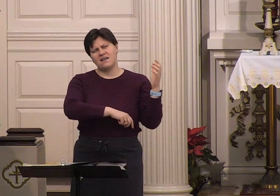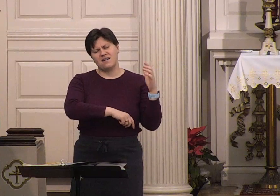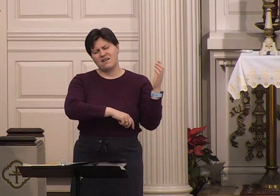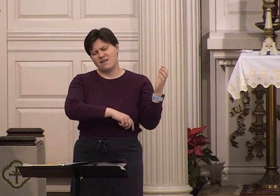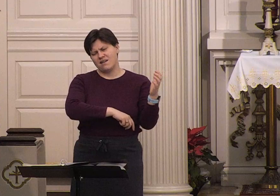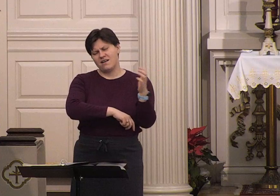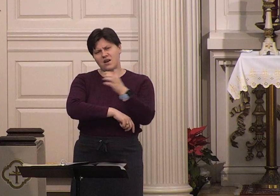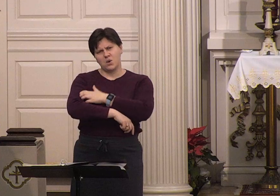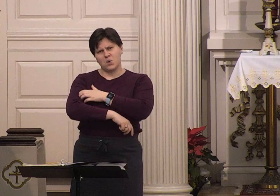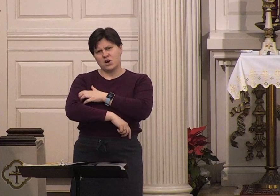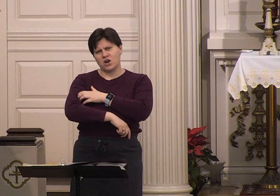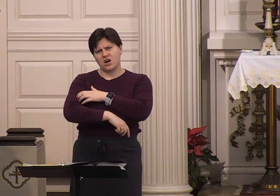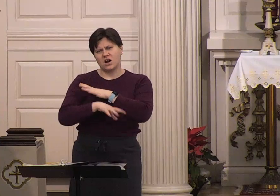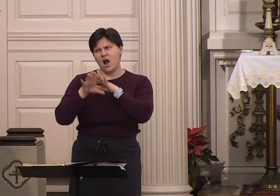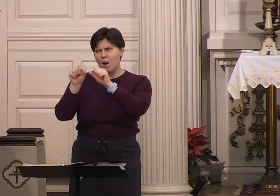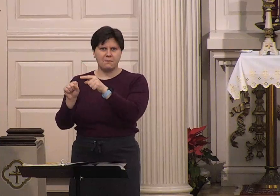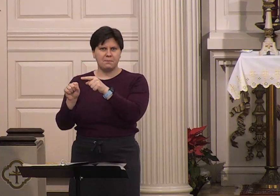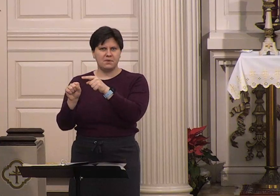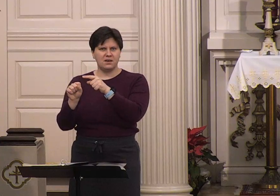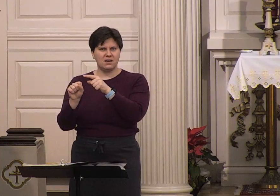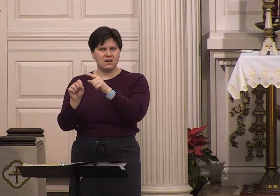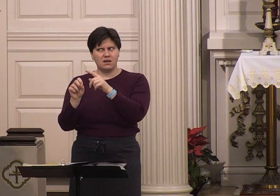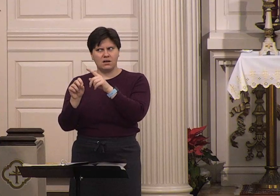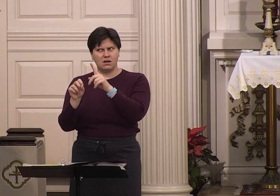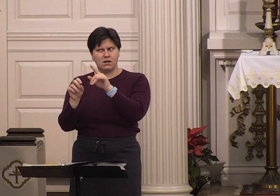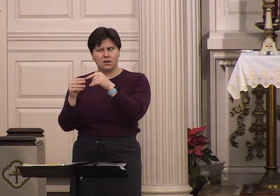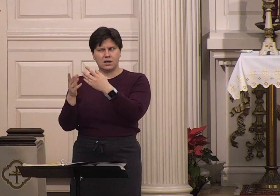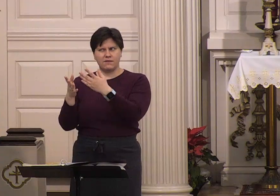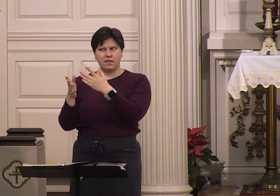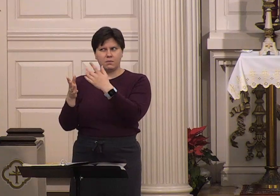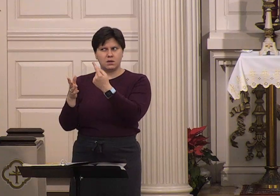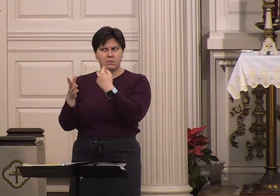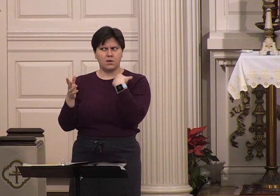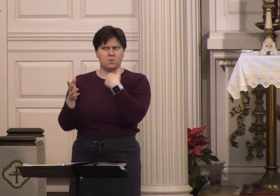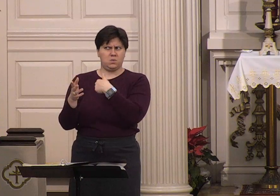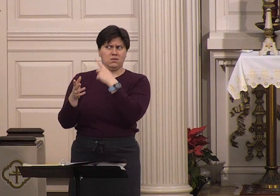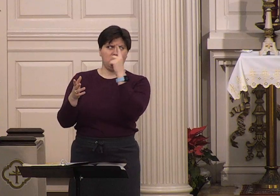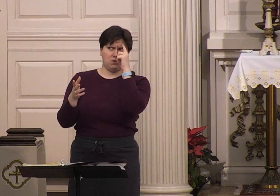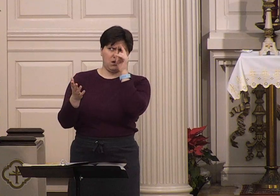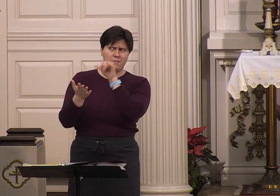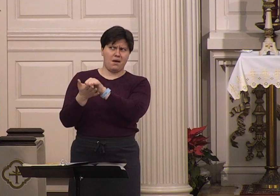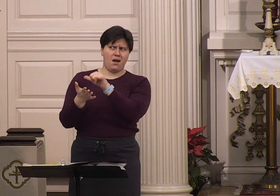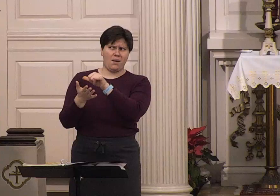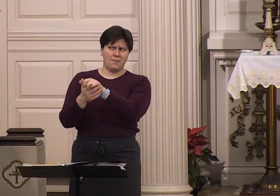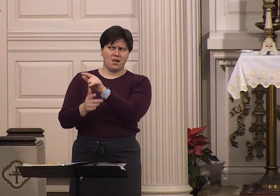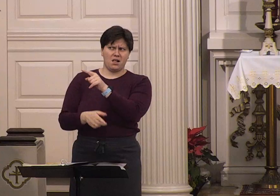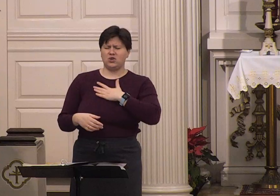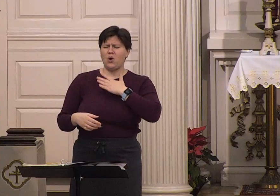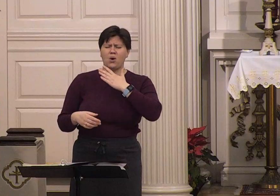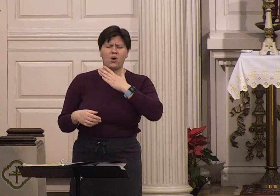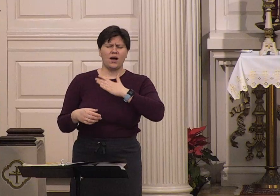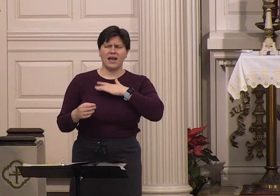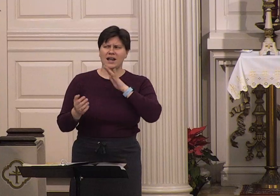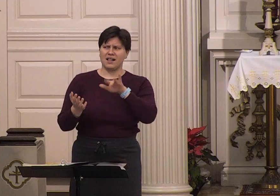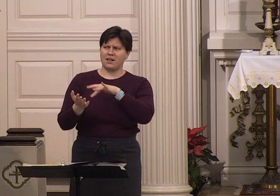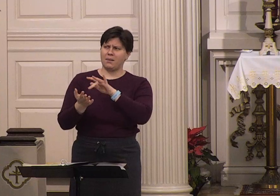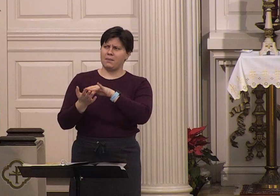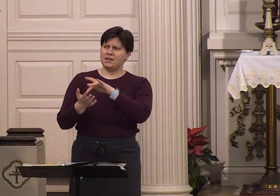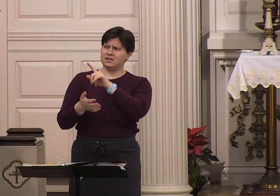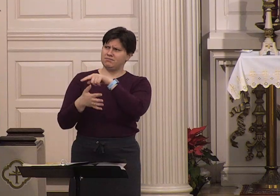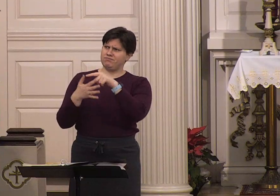is giving them something we thought was impossible? Joy in the midst of